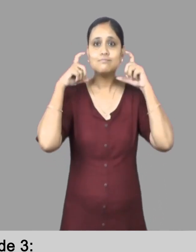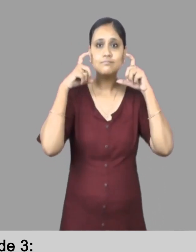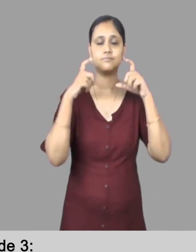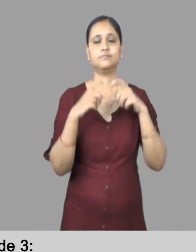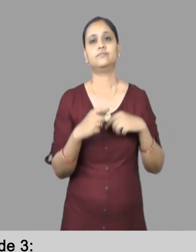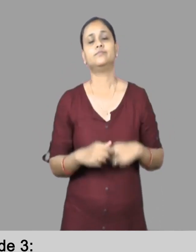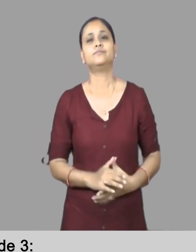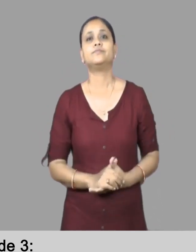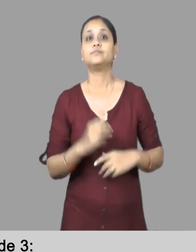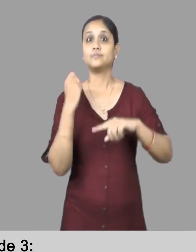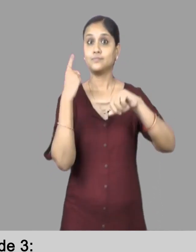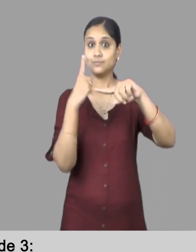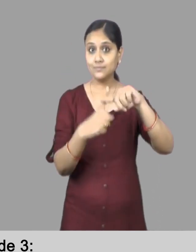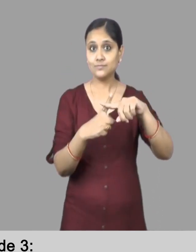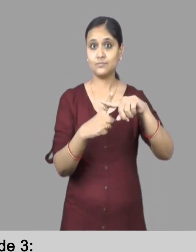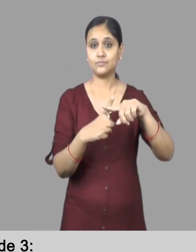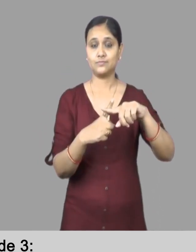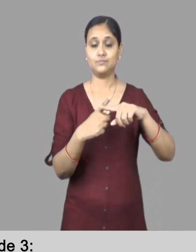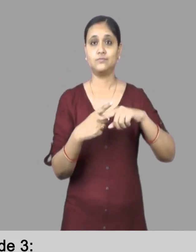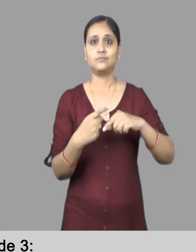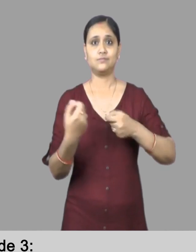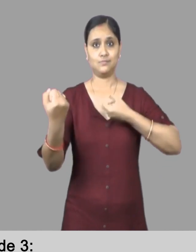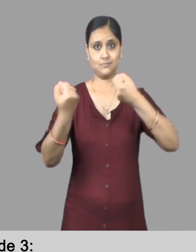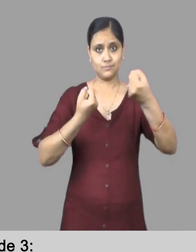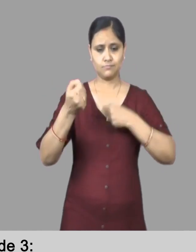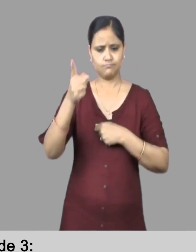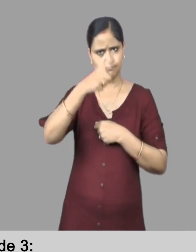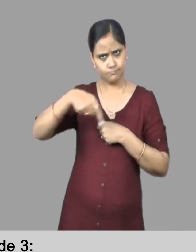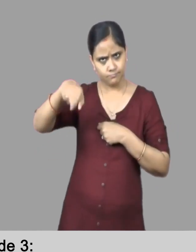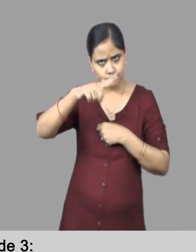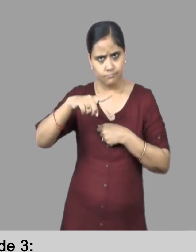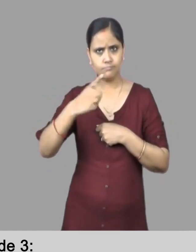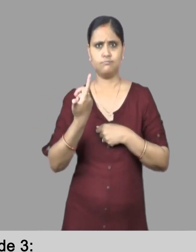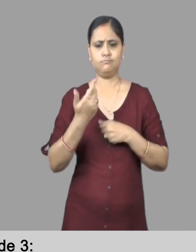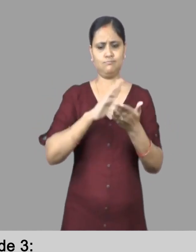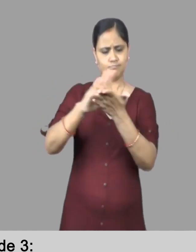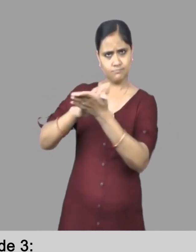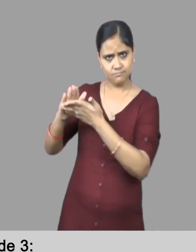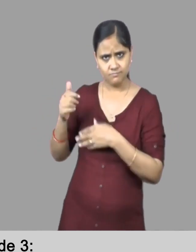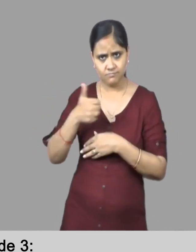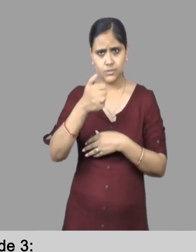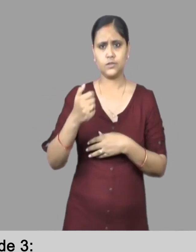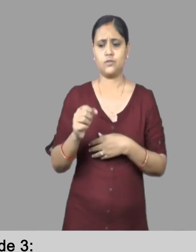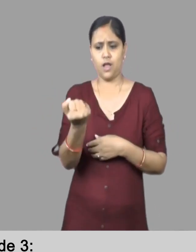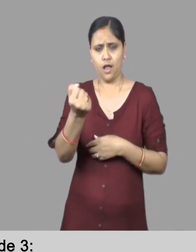masks and gloves. Proper disinfection of steering, door